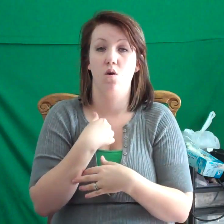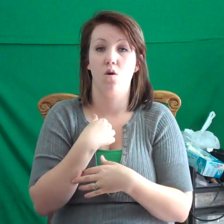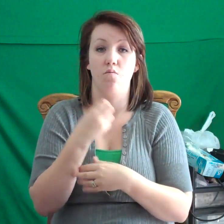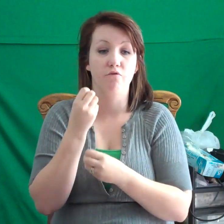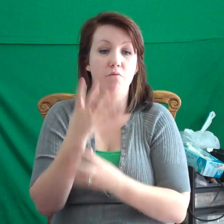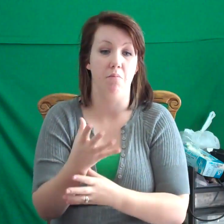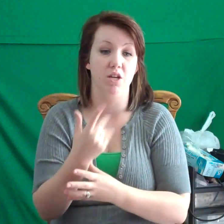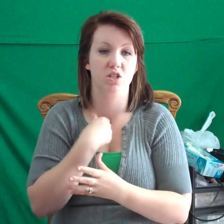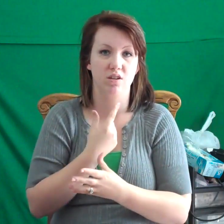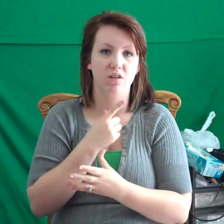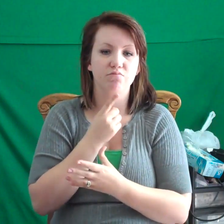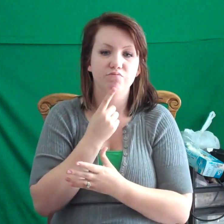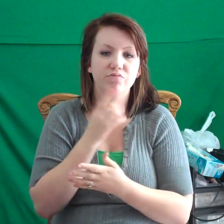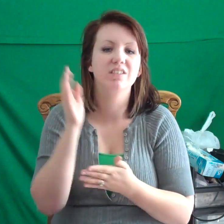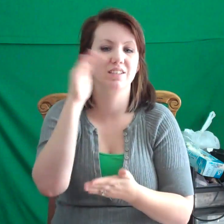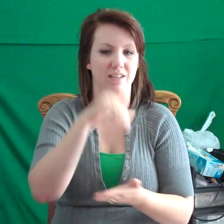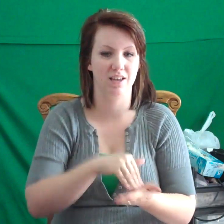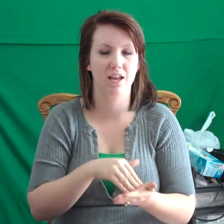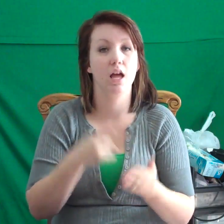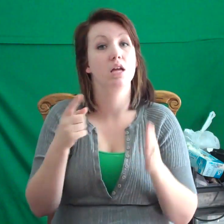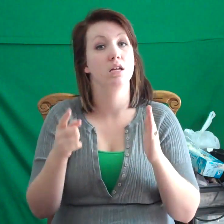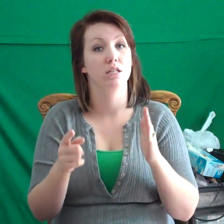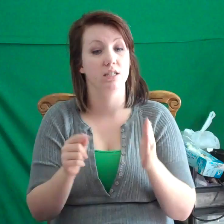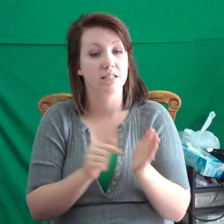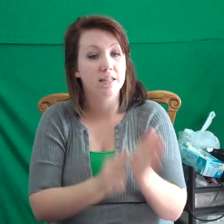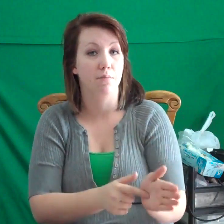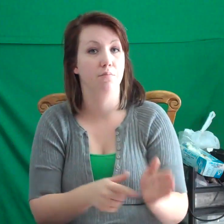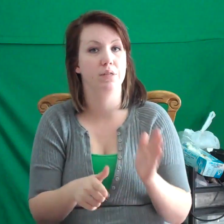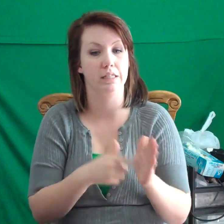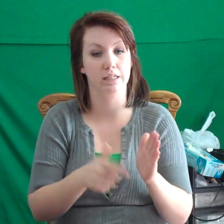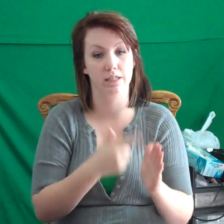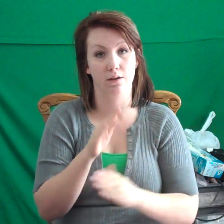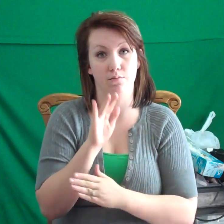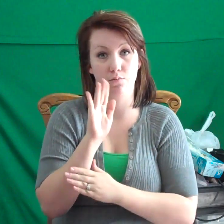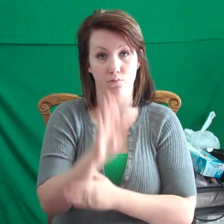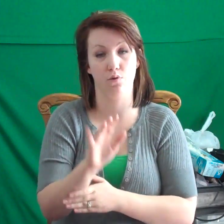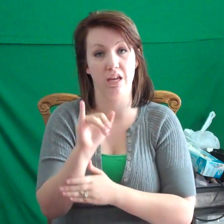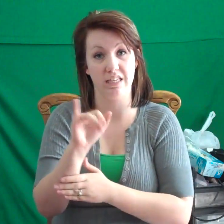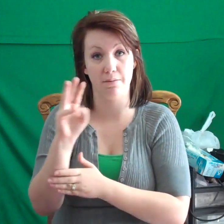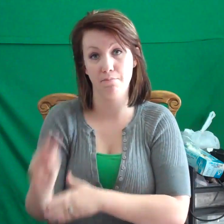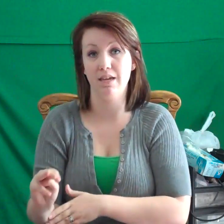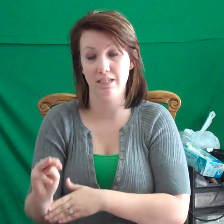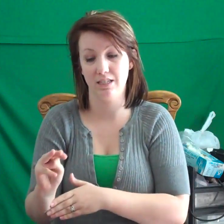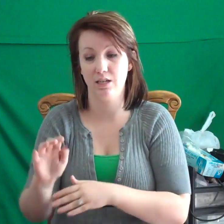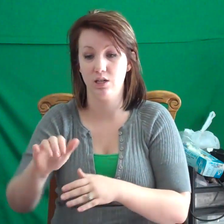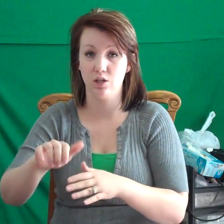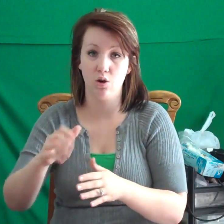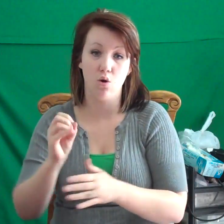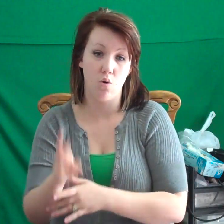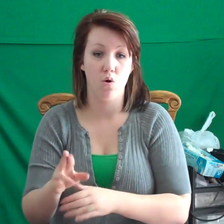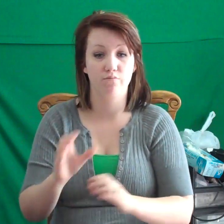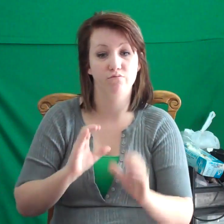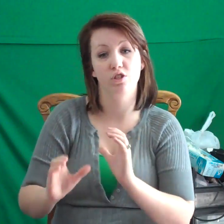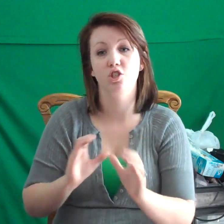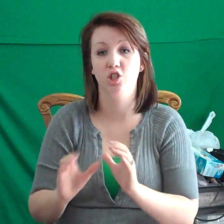when you instant message somebody or you're chatting in a chat room and maybe that person that you're talking to thinks